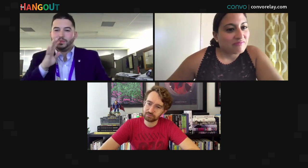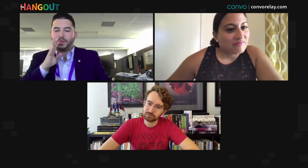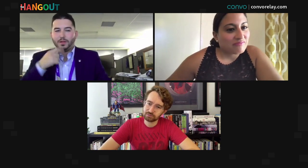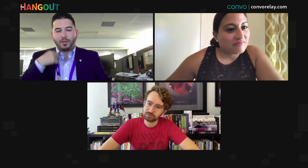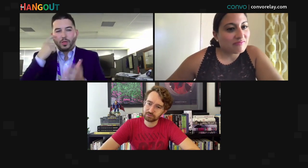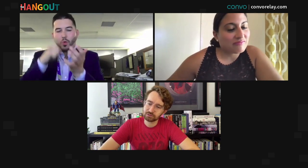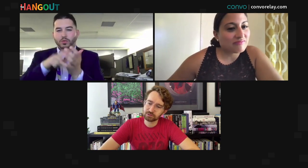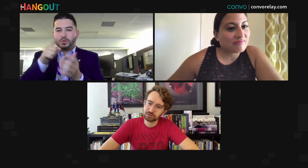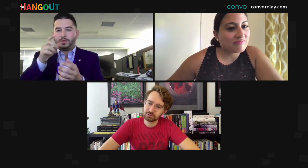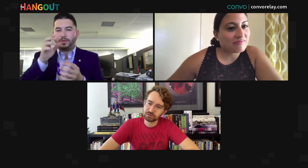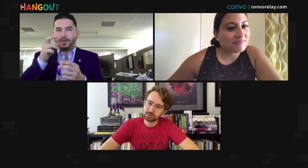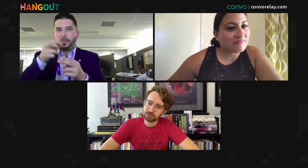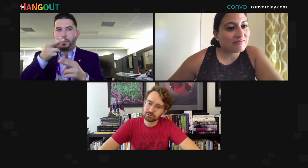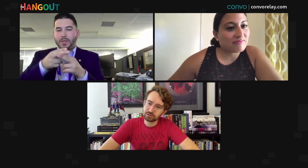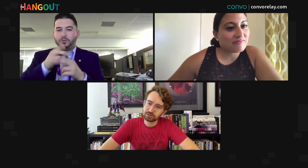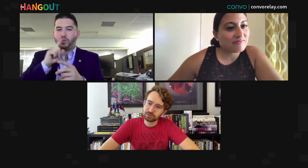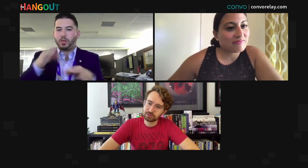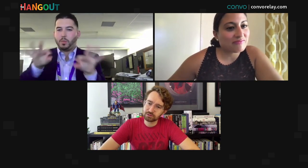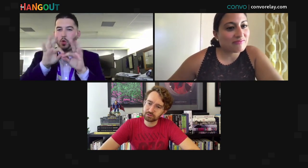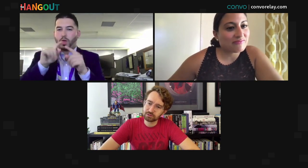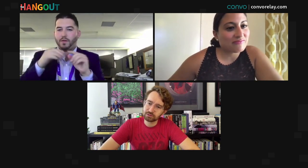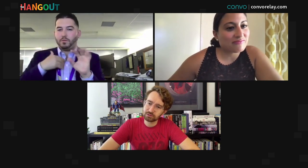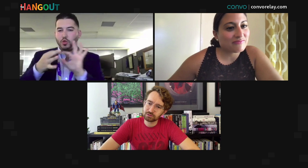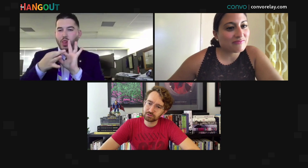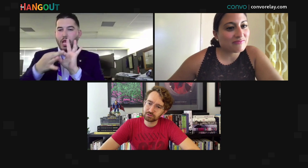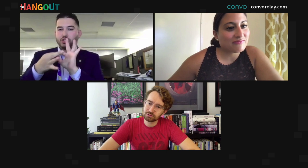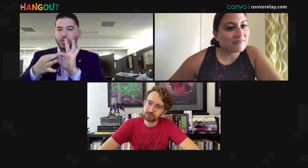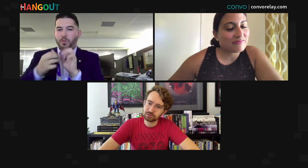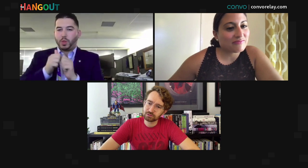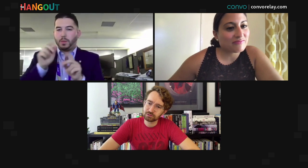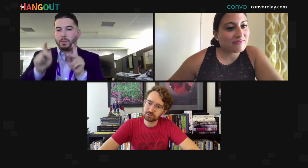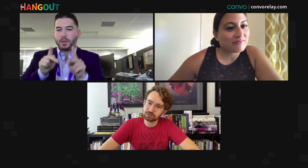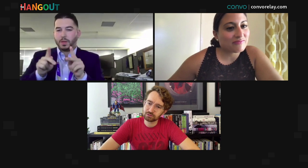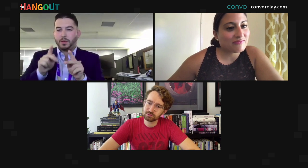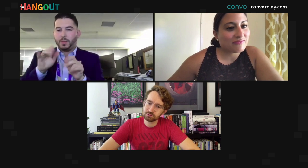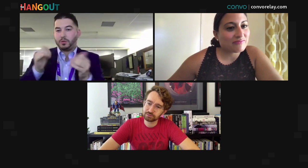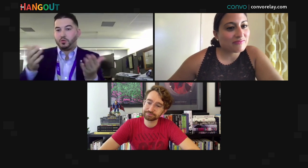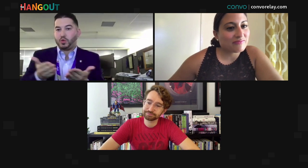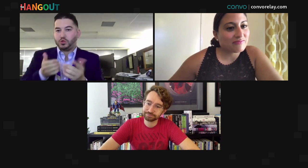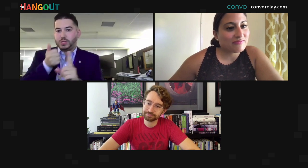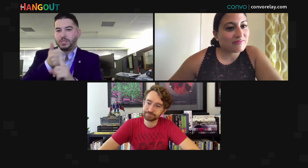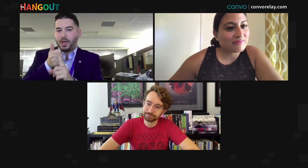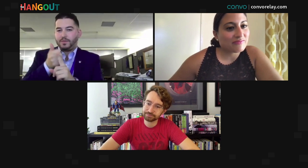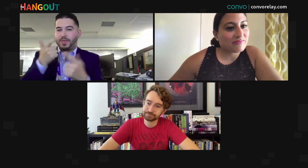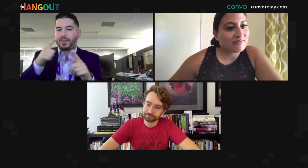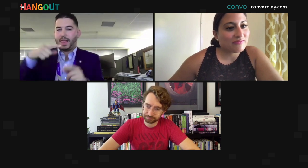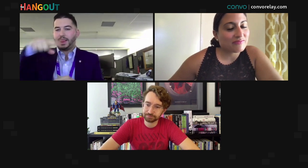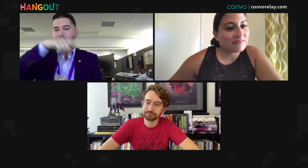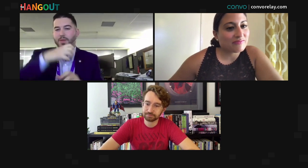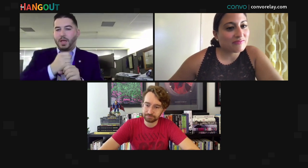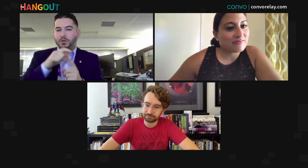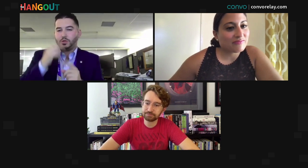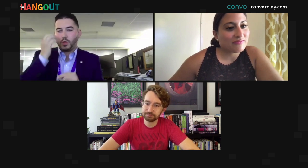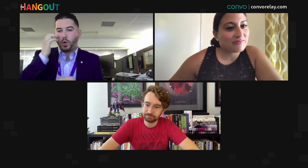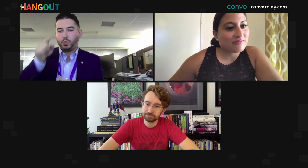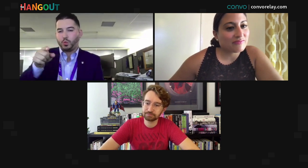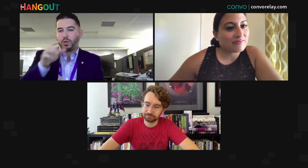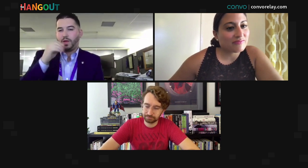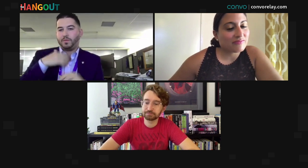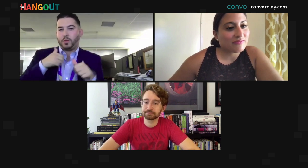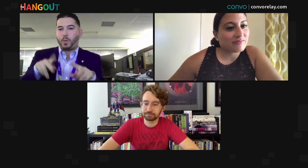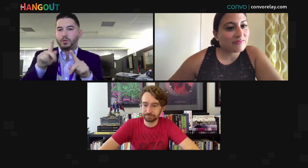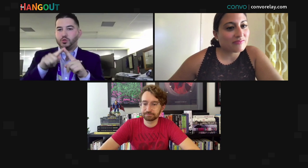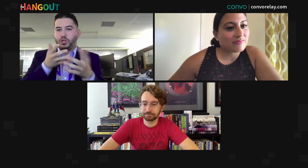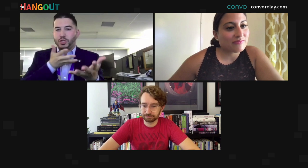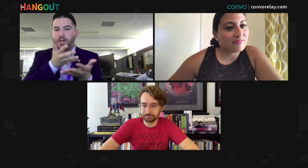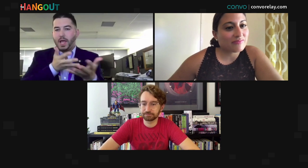And this is Ryan. I was just wondering, I noticed you mentioned it's really important to have that relationship with people when you introduce yourself,